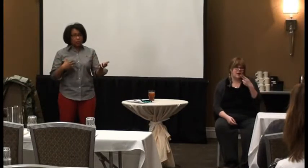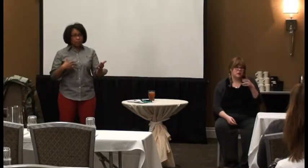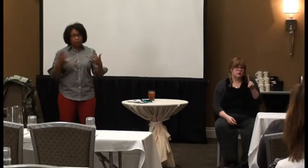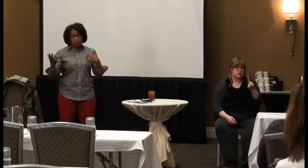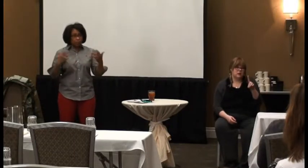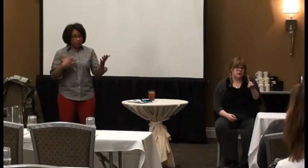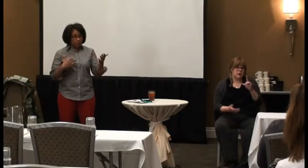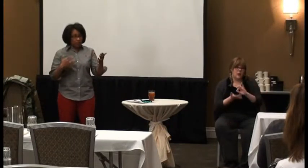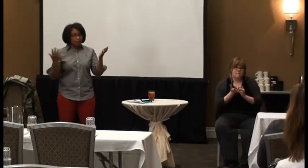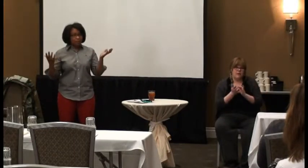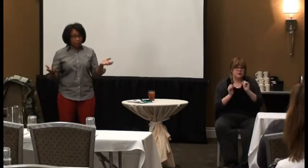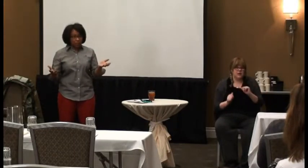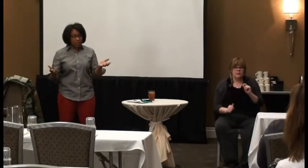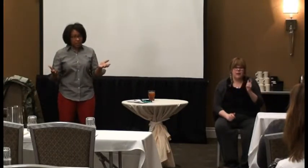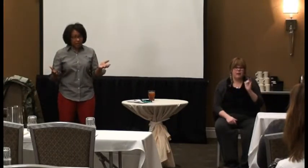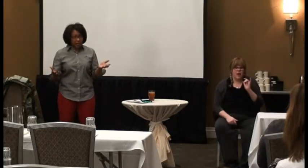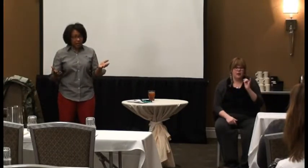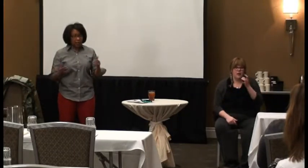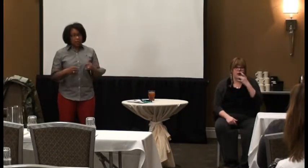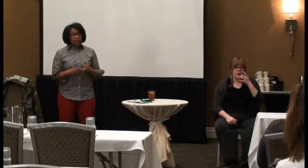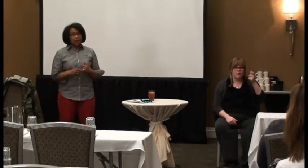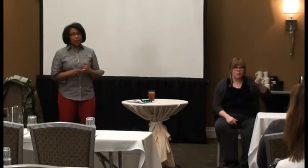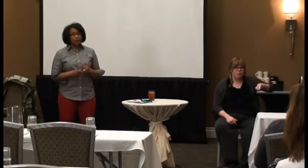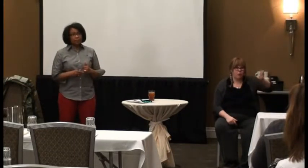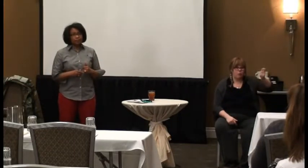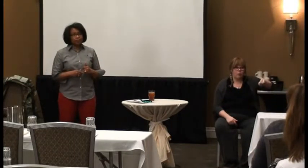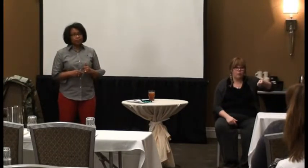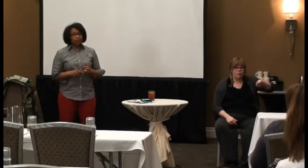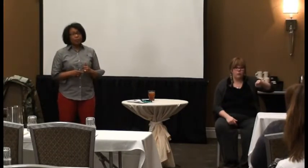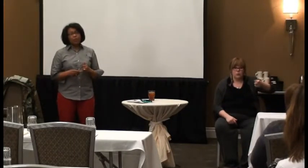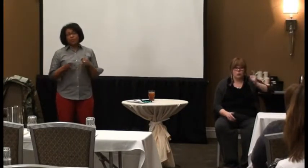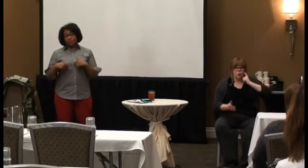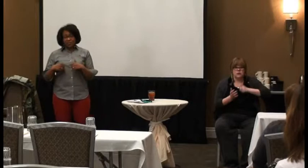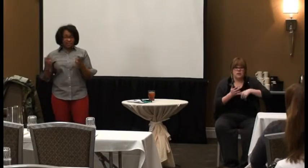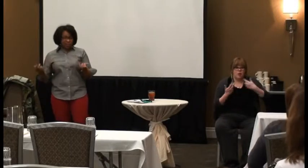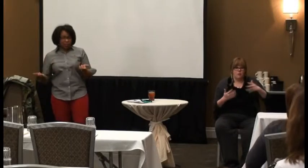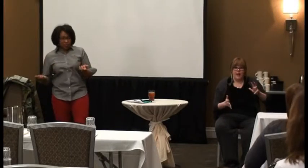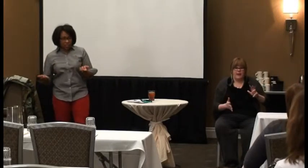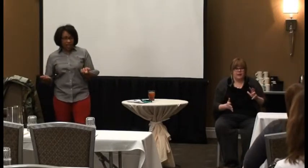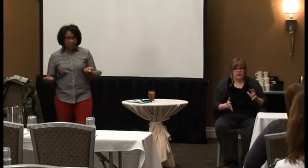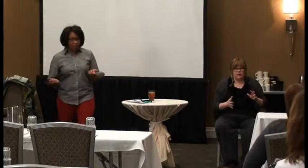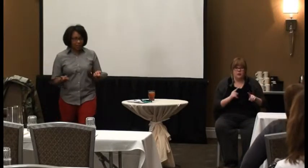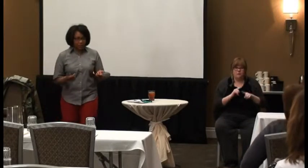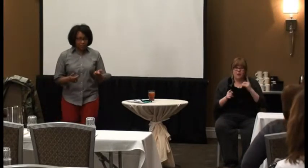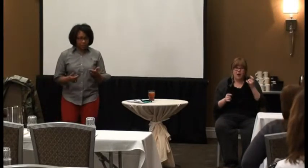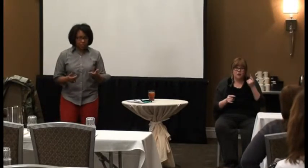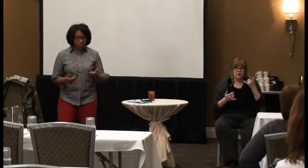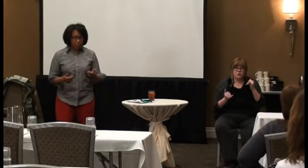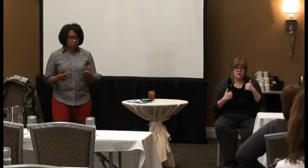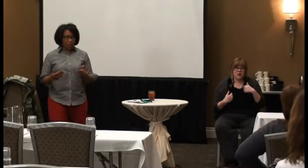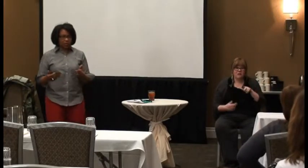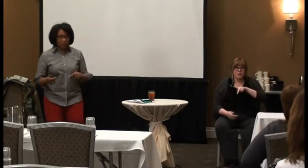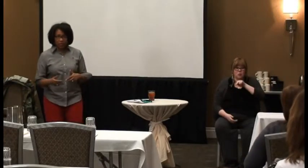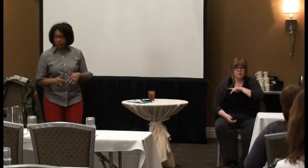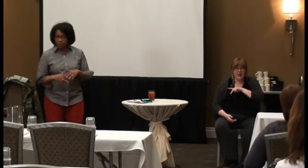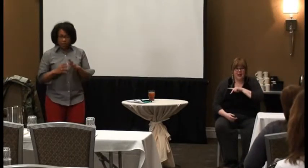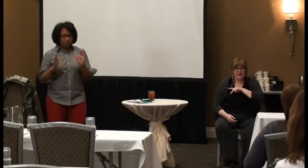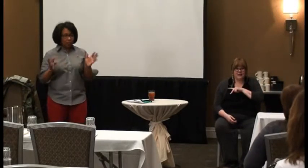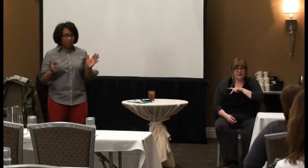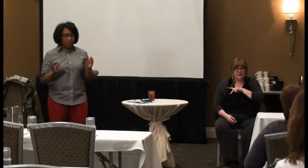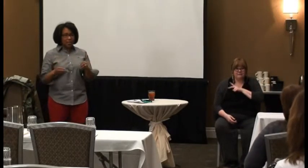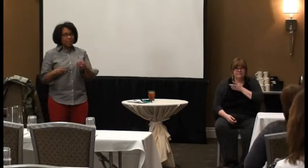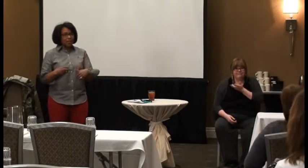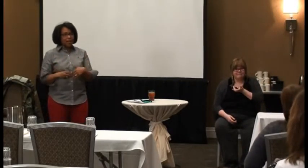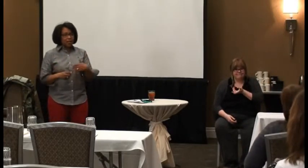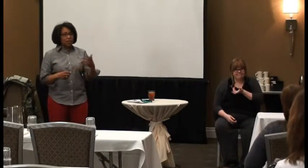like a light bulb, boom, boom. You can see that. But then you still have her personality that you're going to be working with, and, you